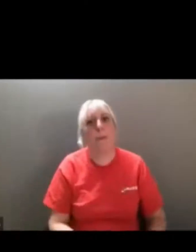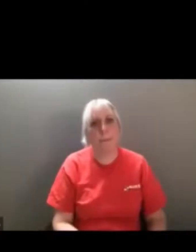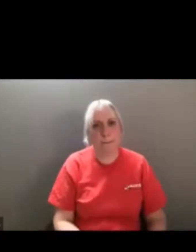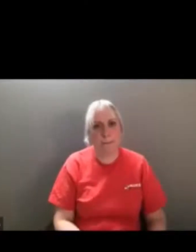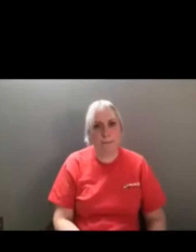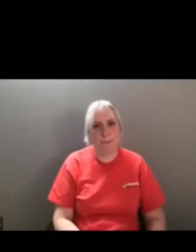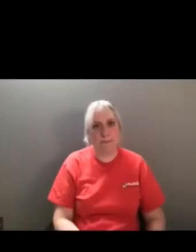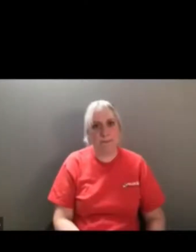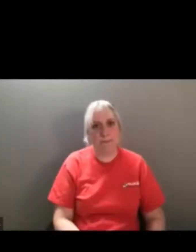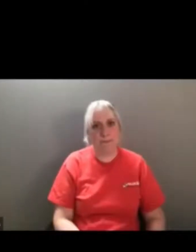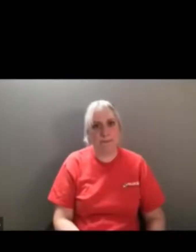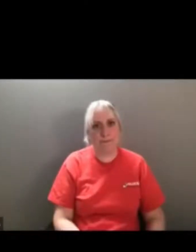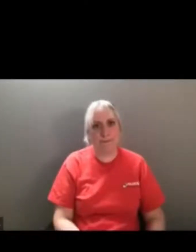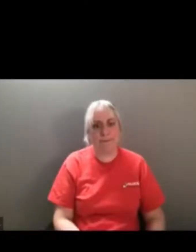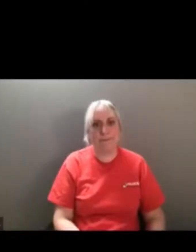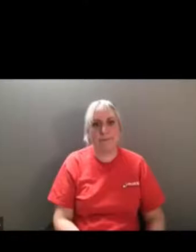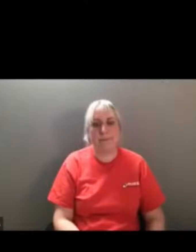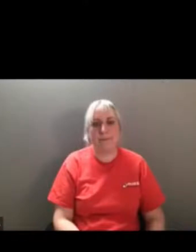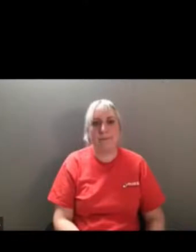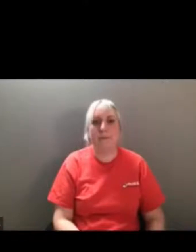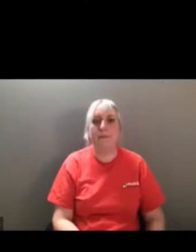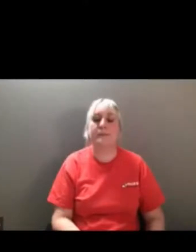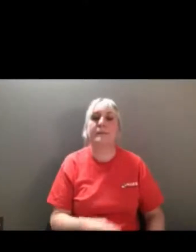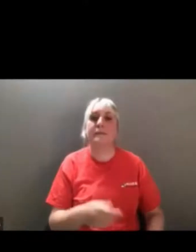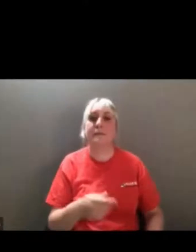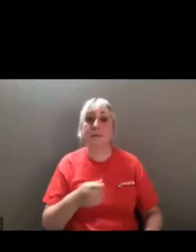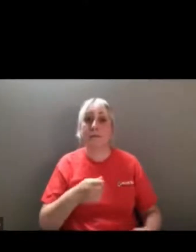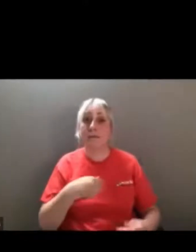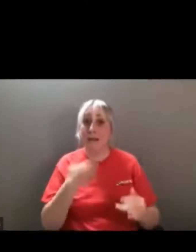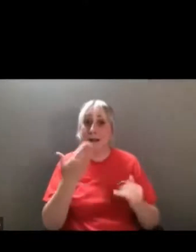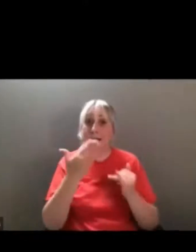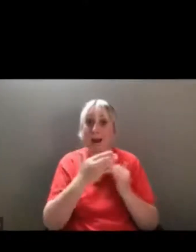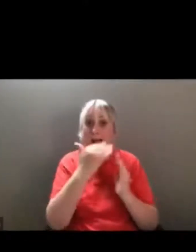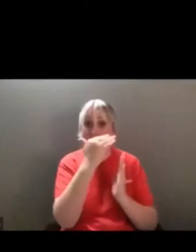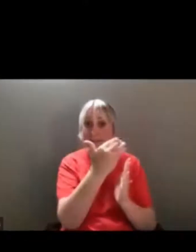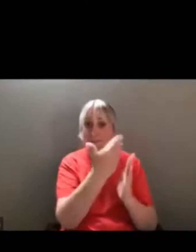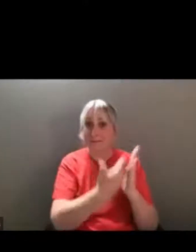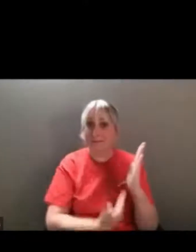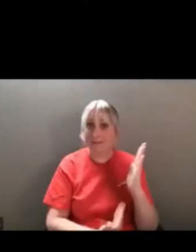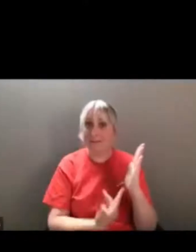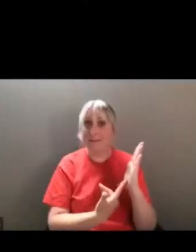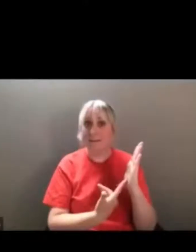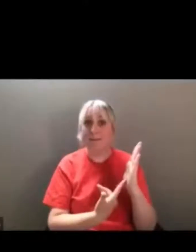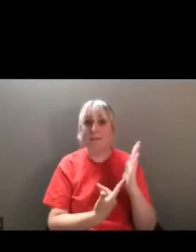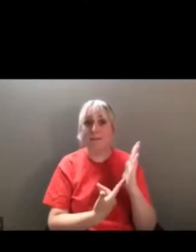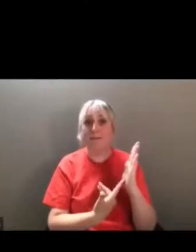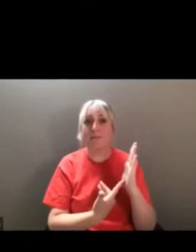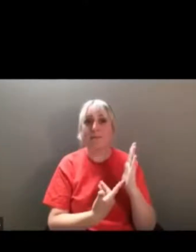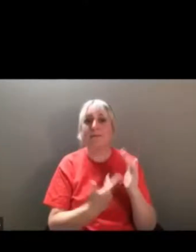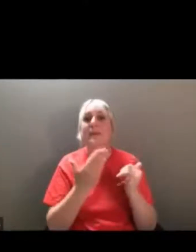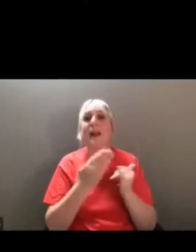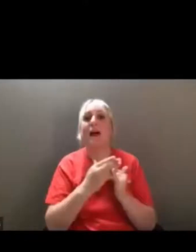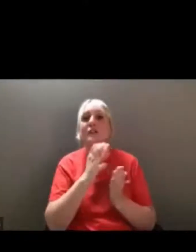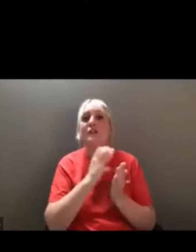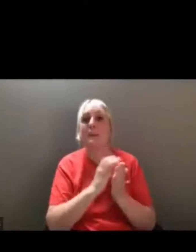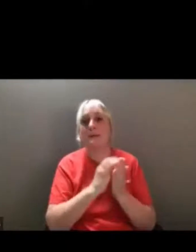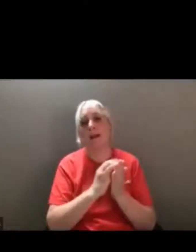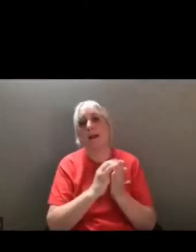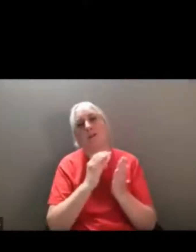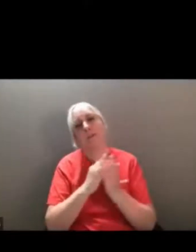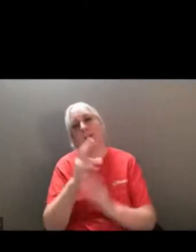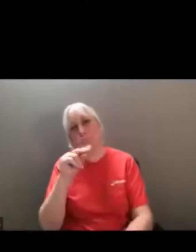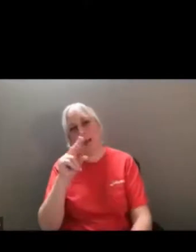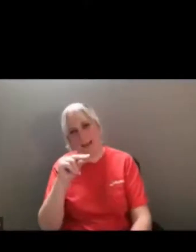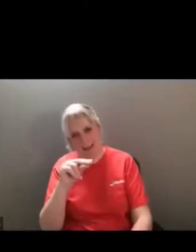And just for the final passage that I was going to read, from the final chapter, chapter 12,